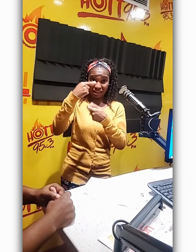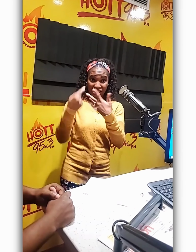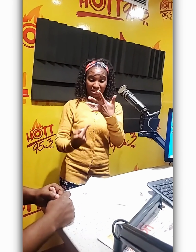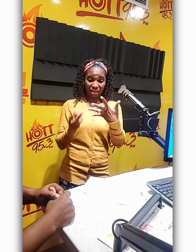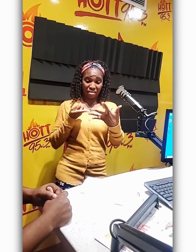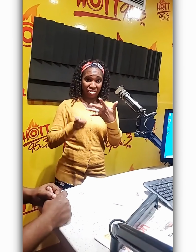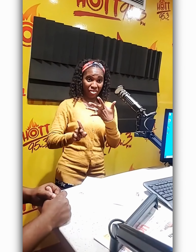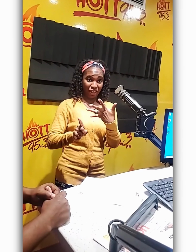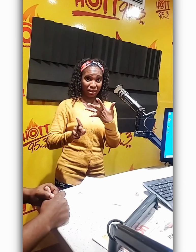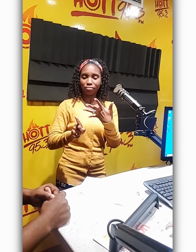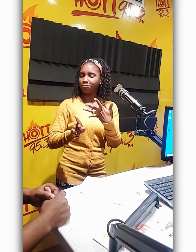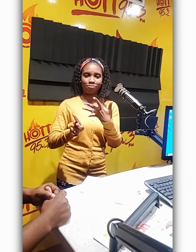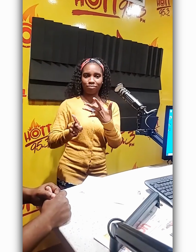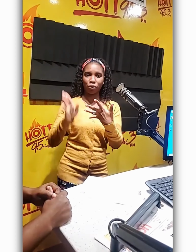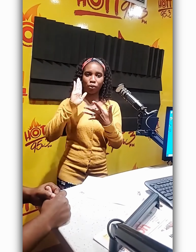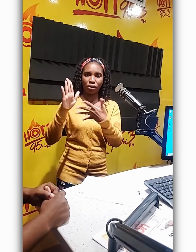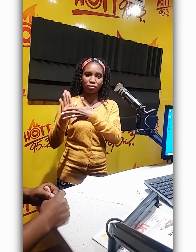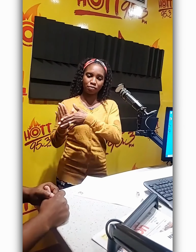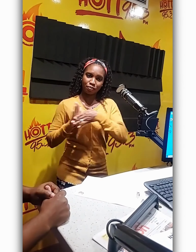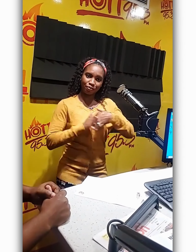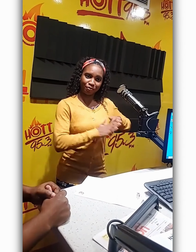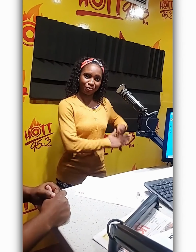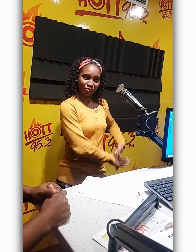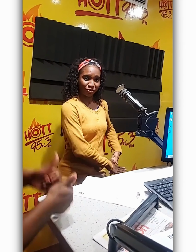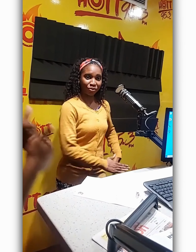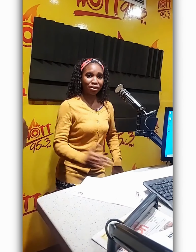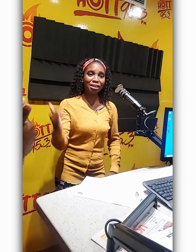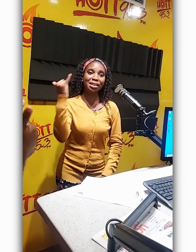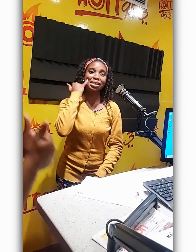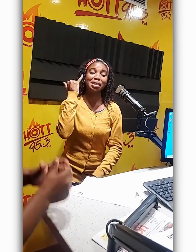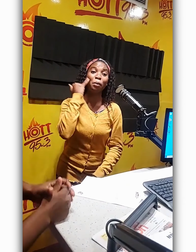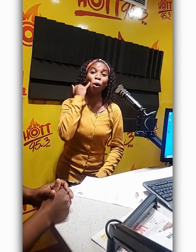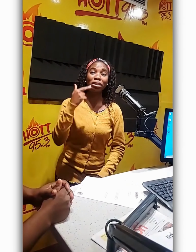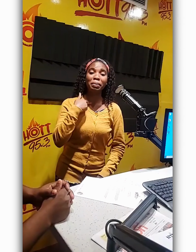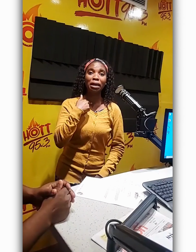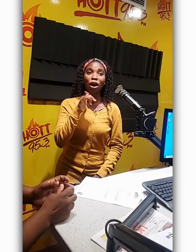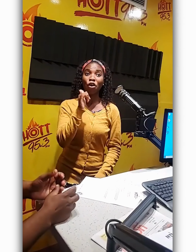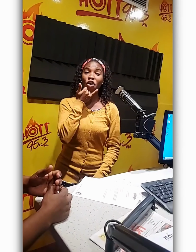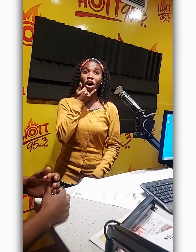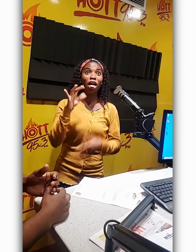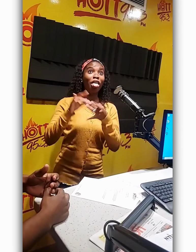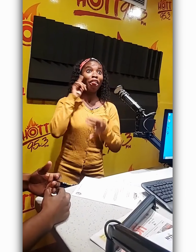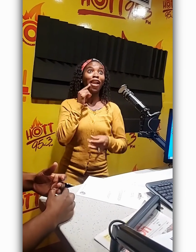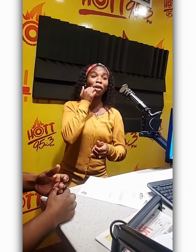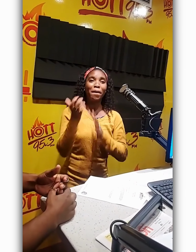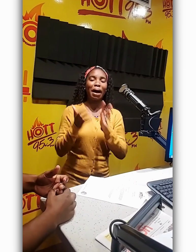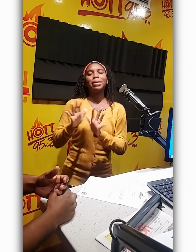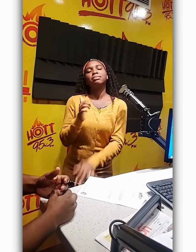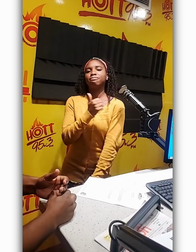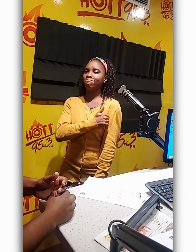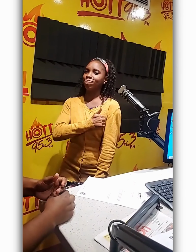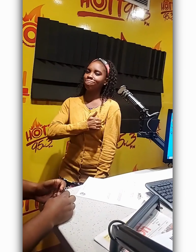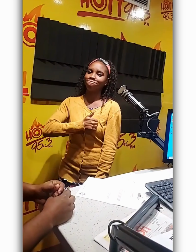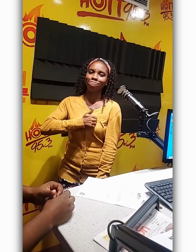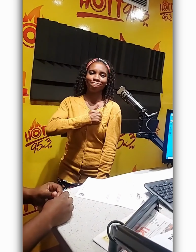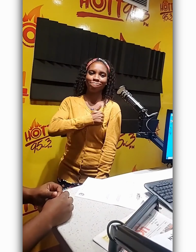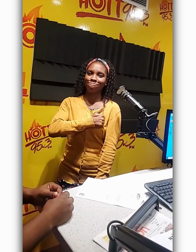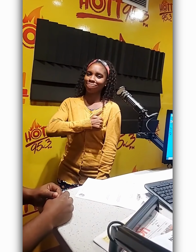it, especially not voluntary. And if I slip up and use them, I am extremely sorry right now. And I respect what you do this evening, and thank you so much